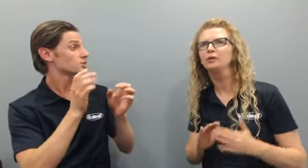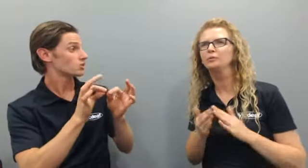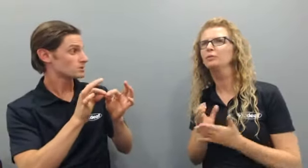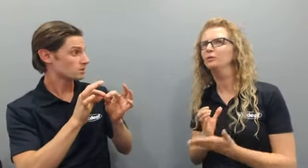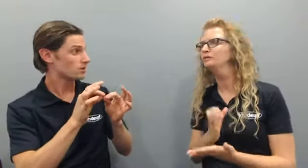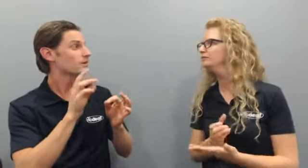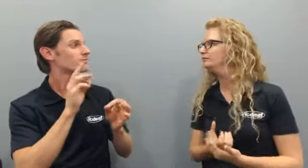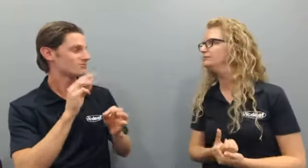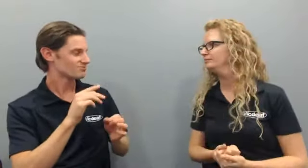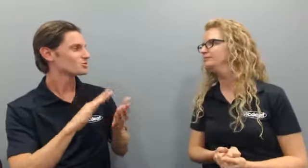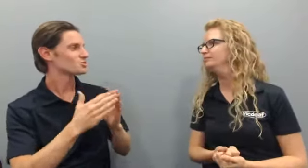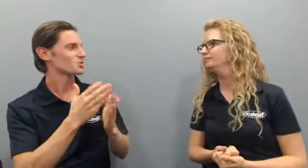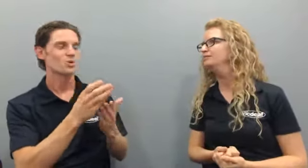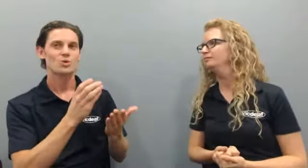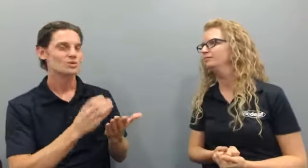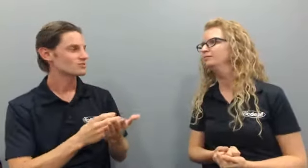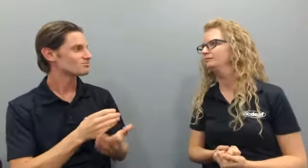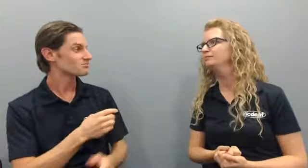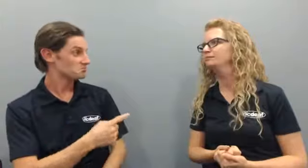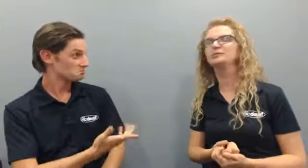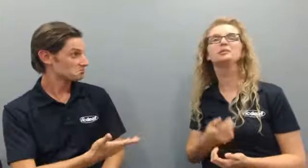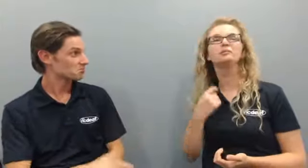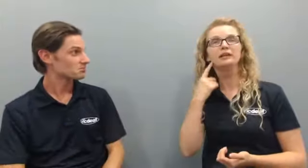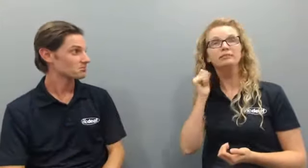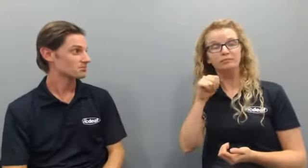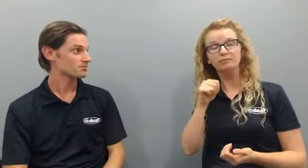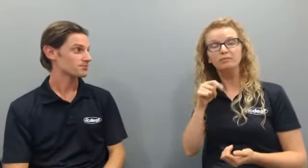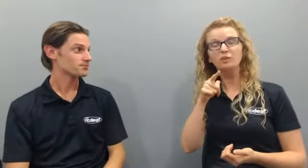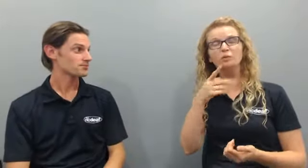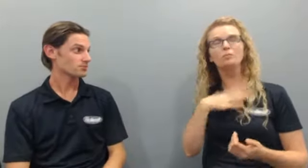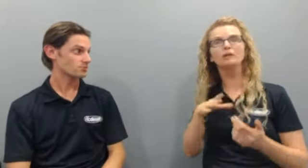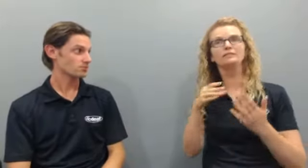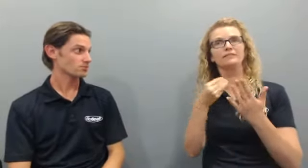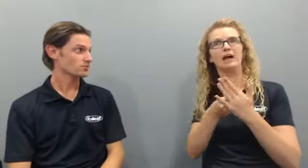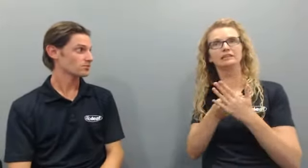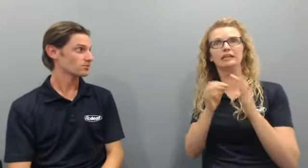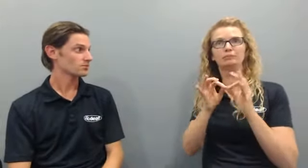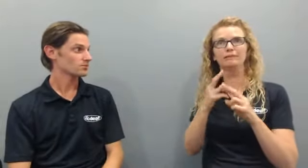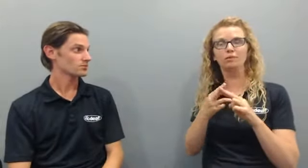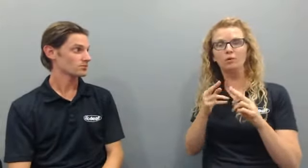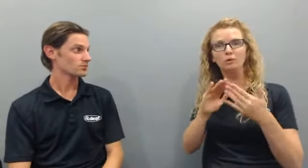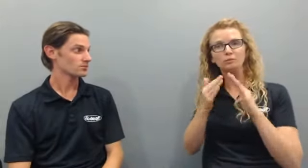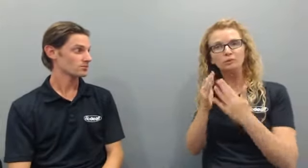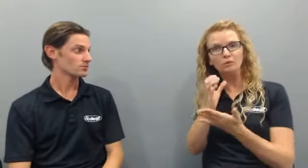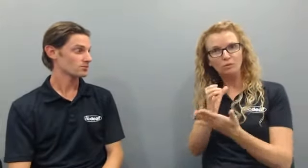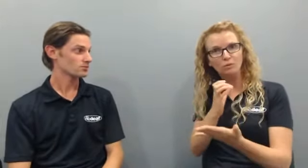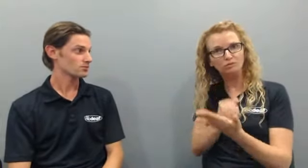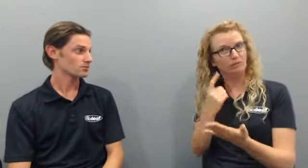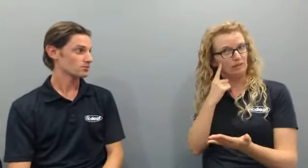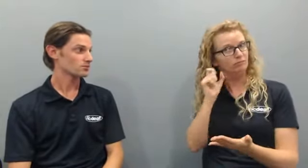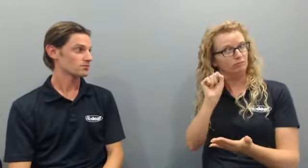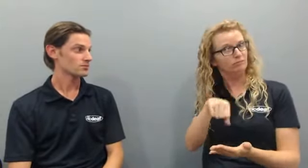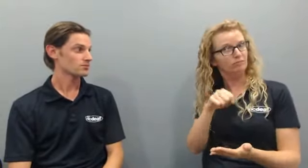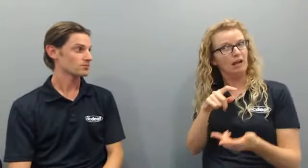The question here is, can interpreters be used, can NDIS funds be used to pay for interpreters for a community course?